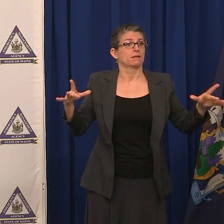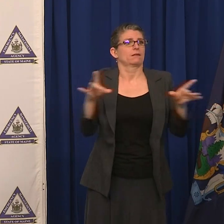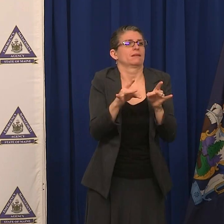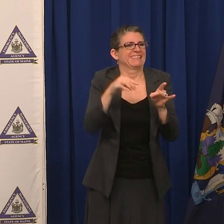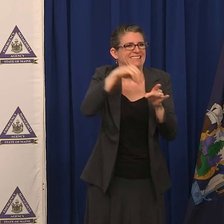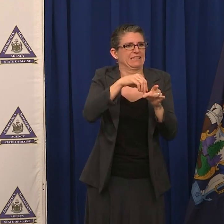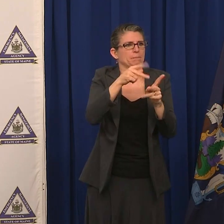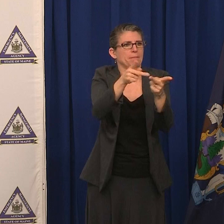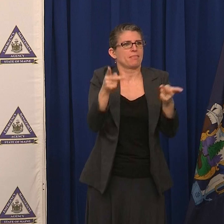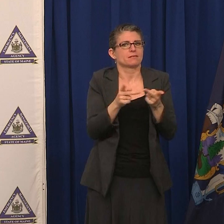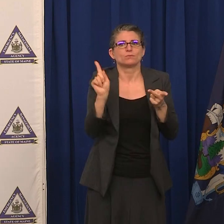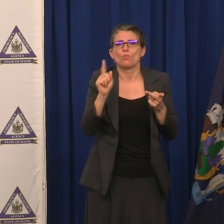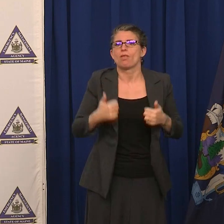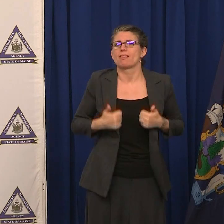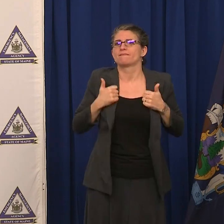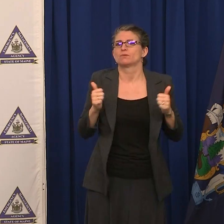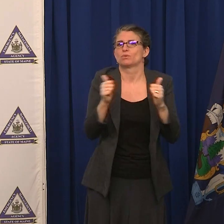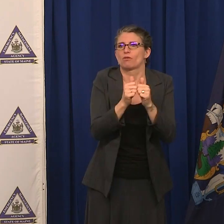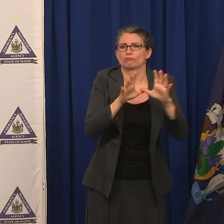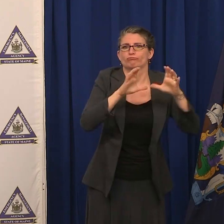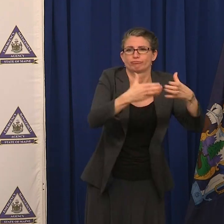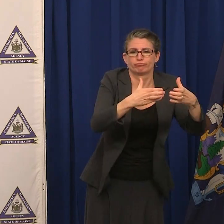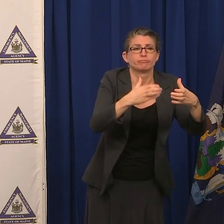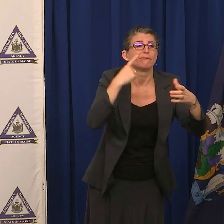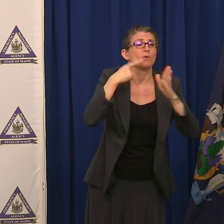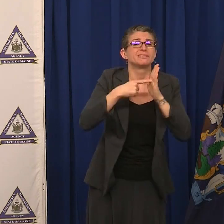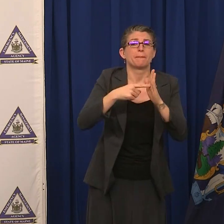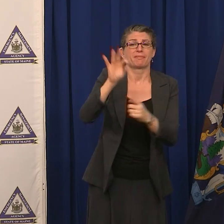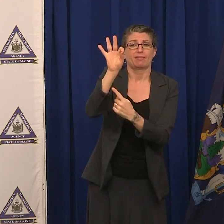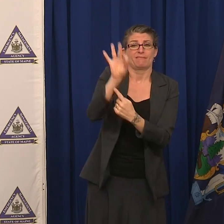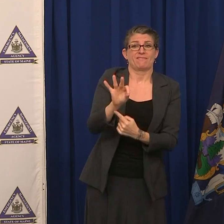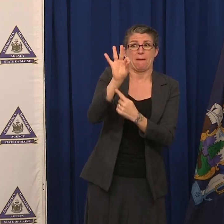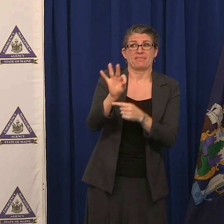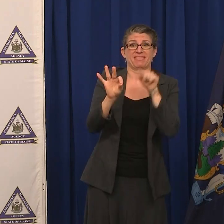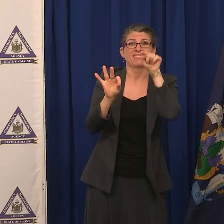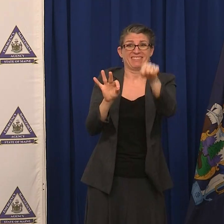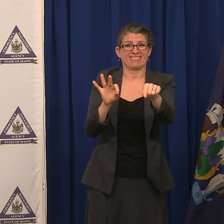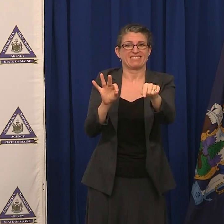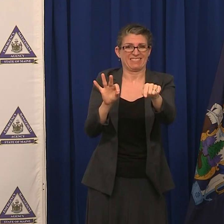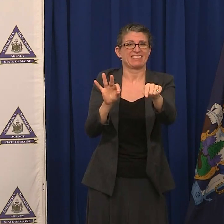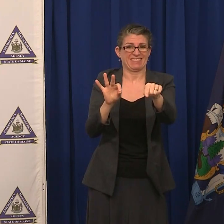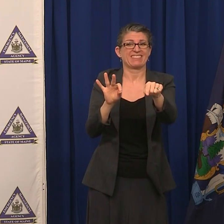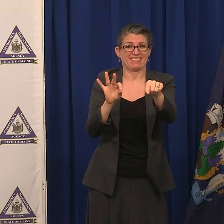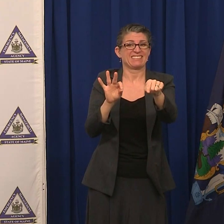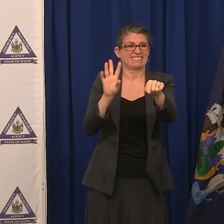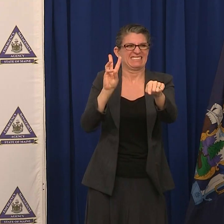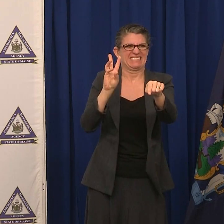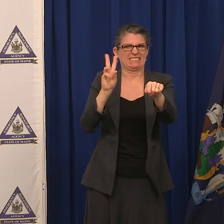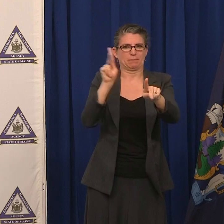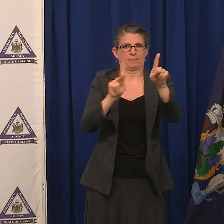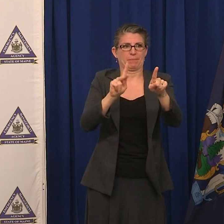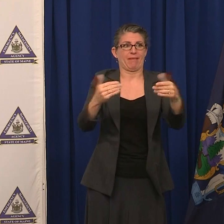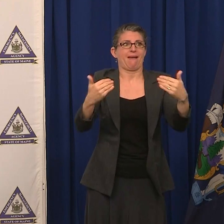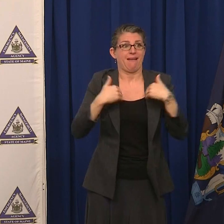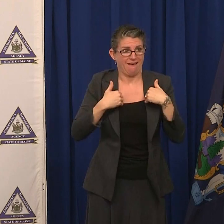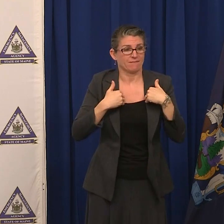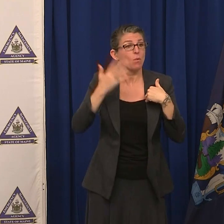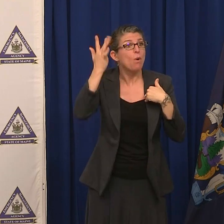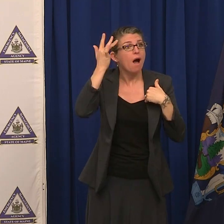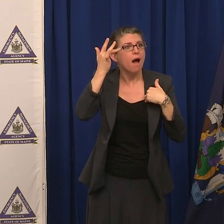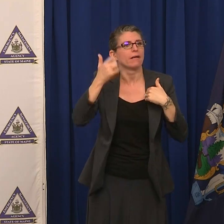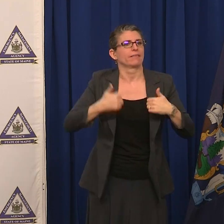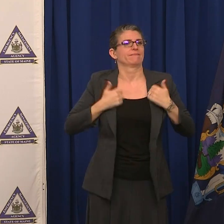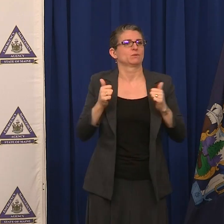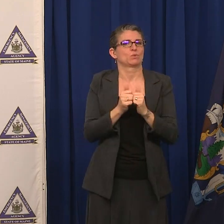Falmouth, where there have been 6 cases overall. Maine CDC is now aware